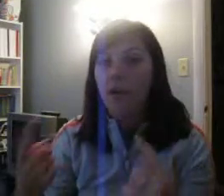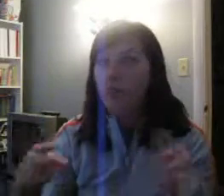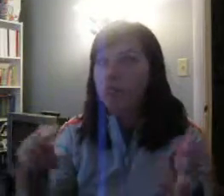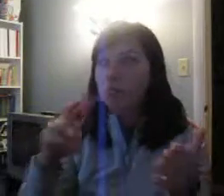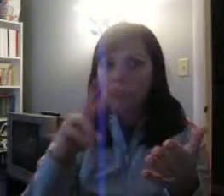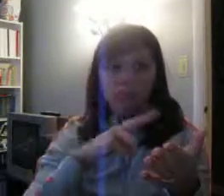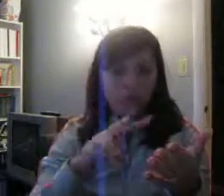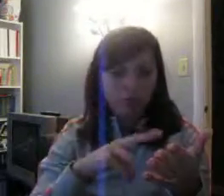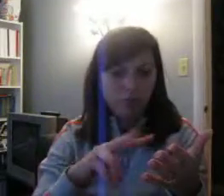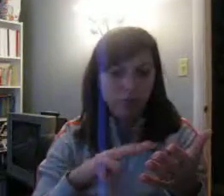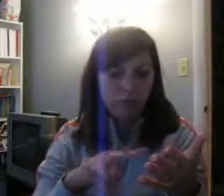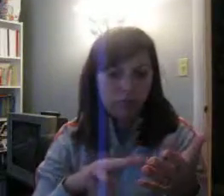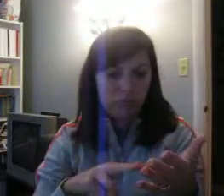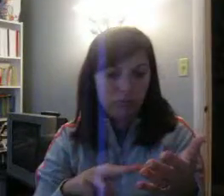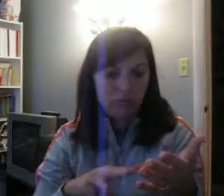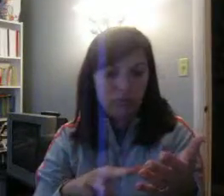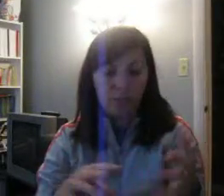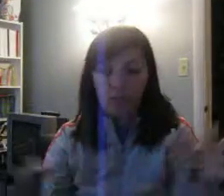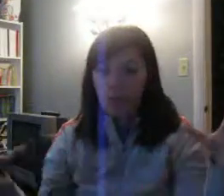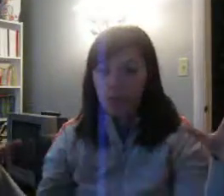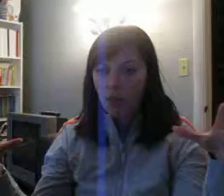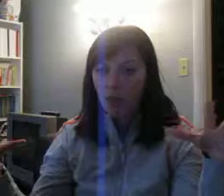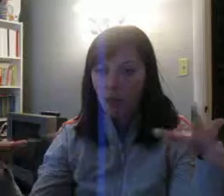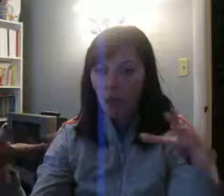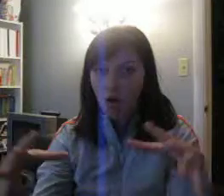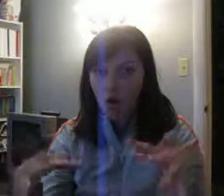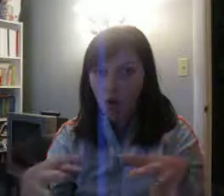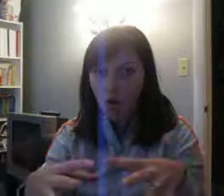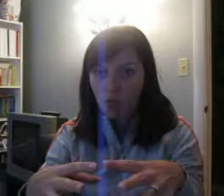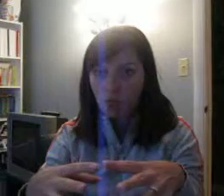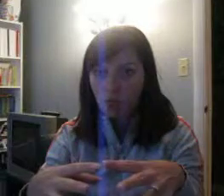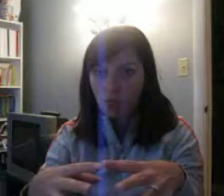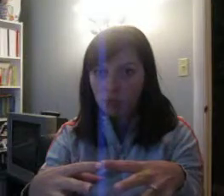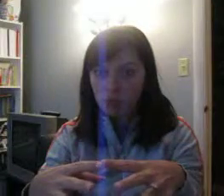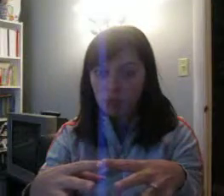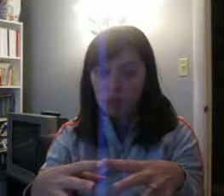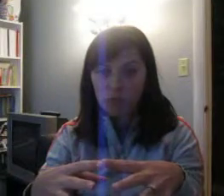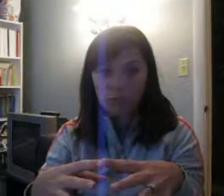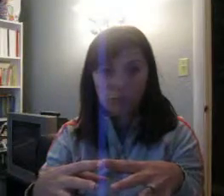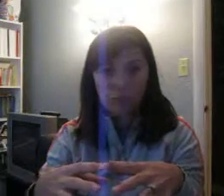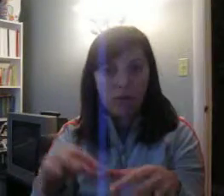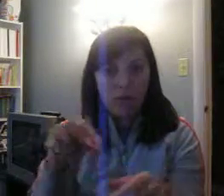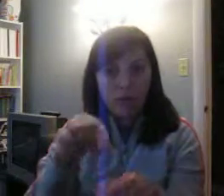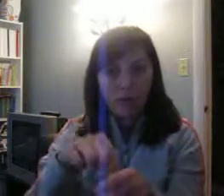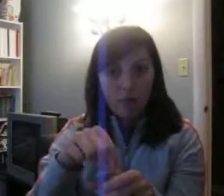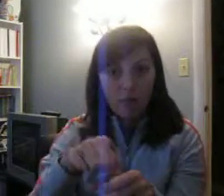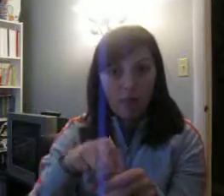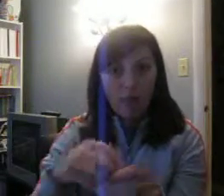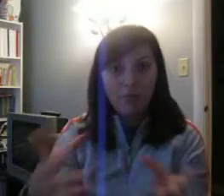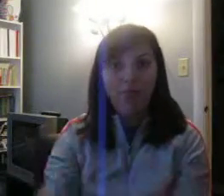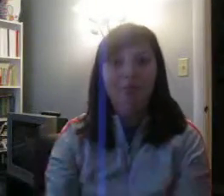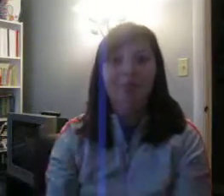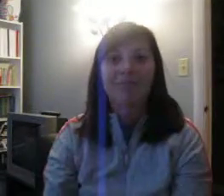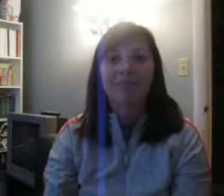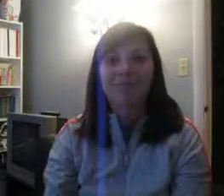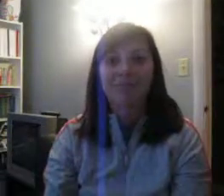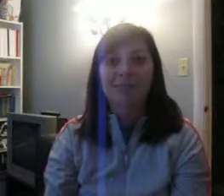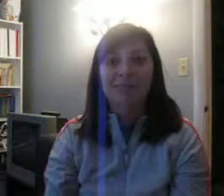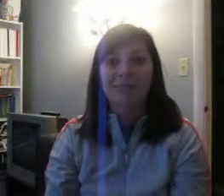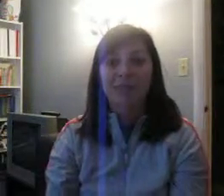get together and vote on it, yes or no. And if majority votes yes, then I still